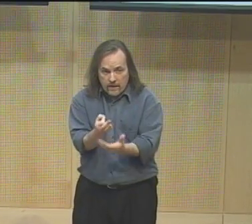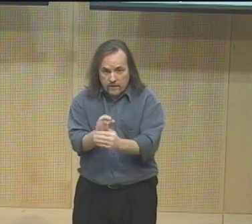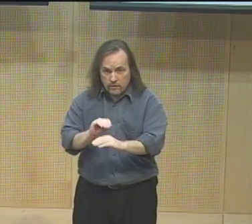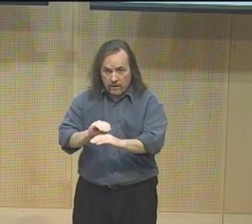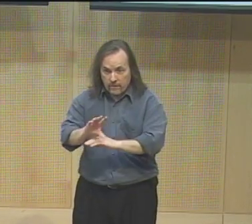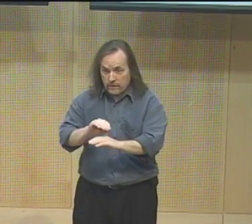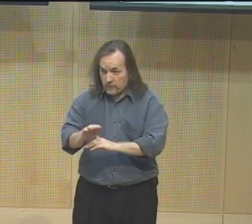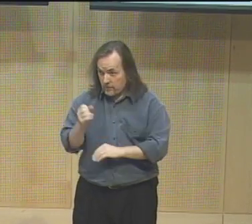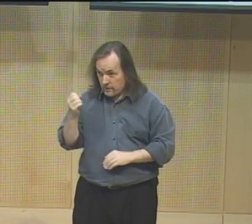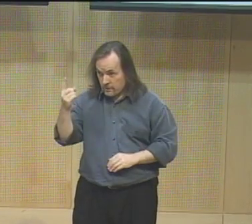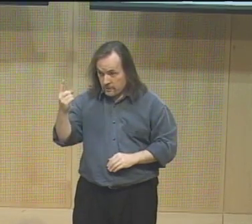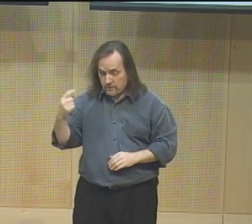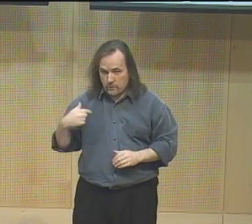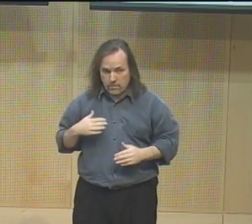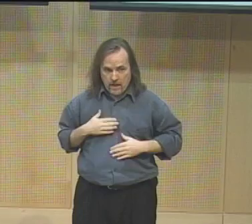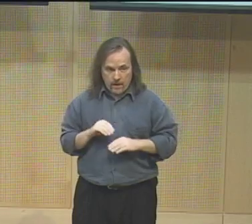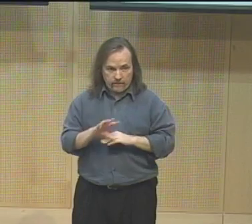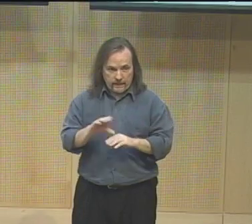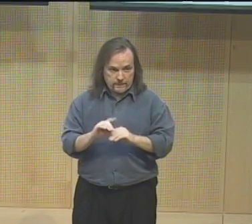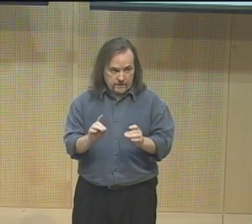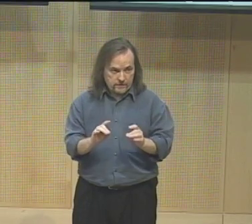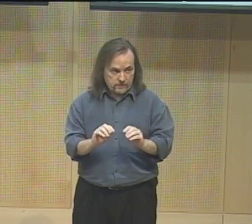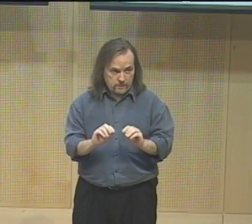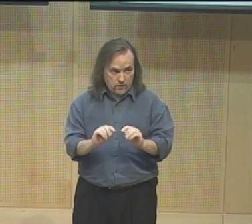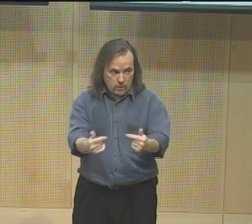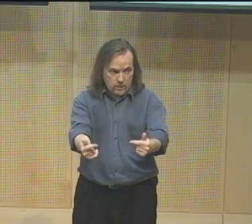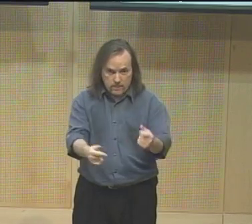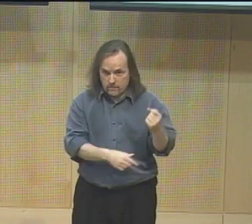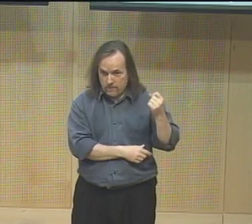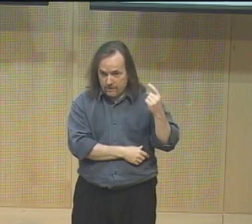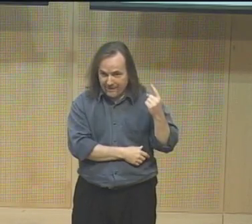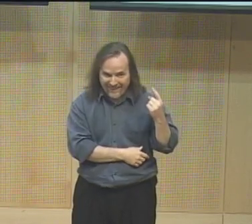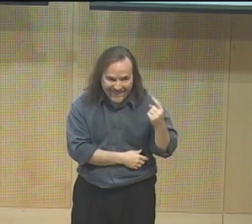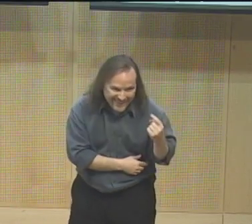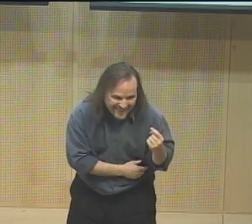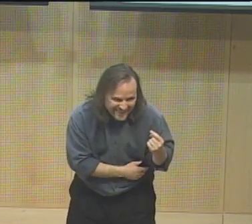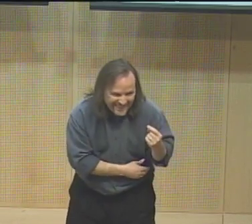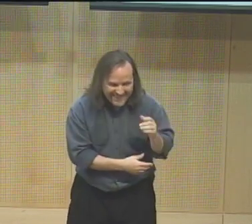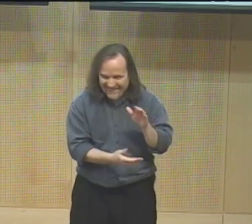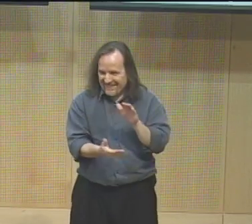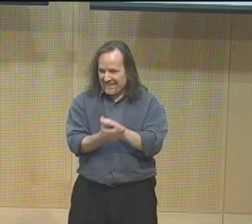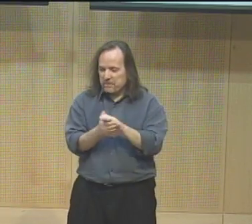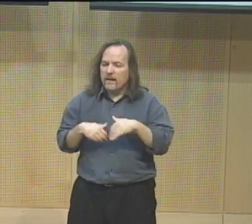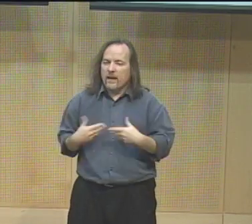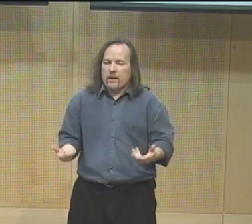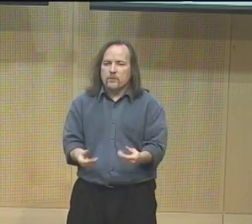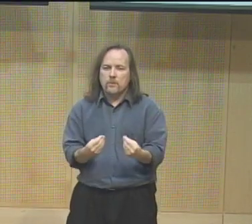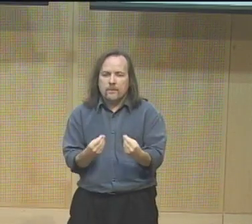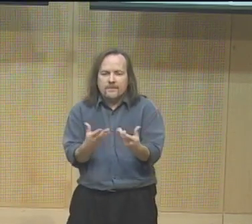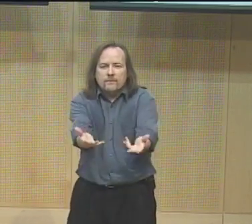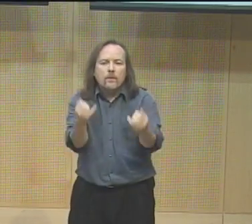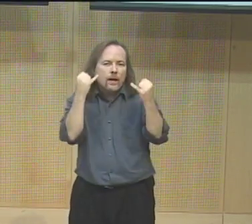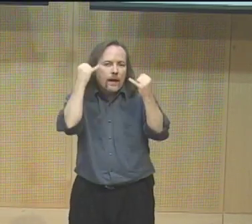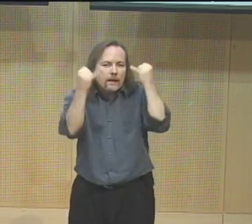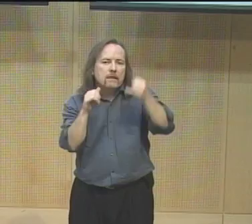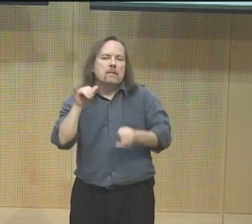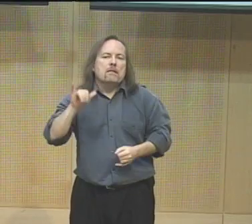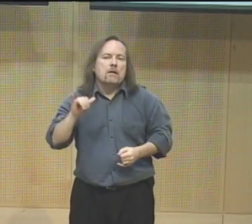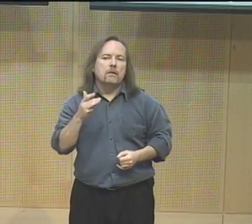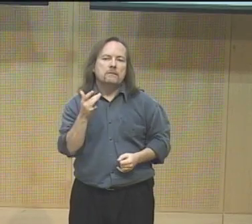information. Today, I'm going to give you financial advice. And my advice is, I'm